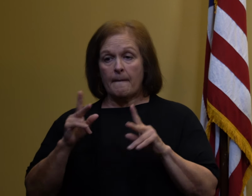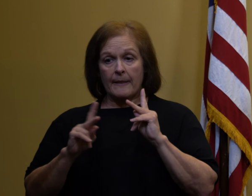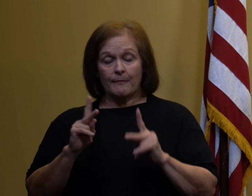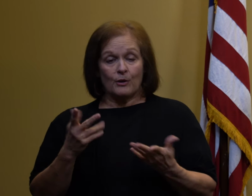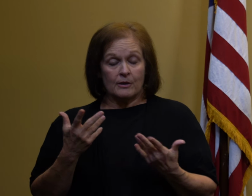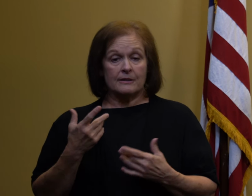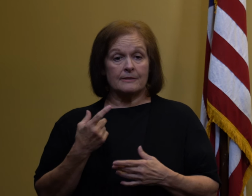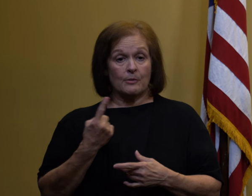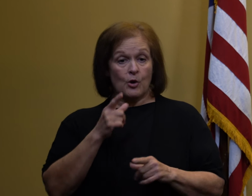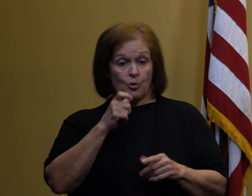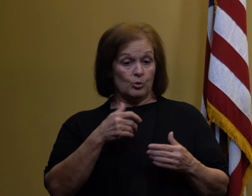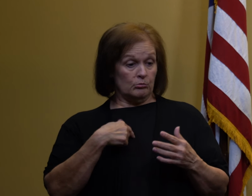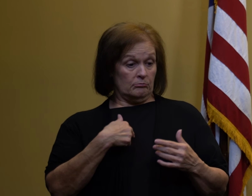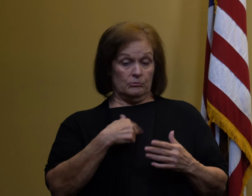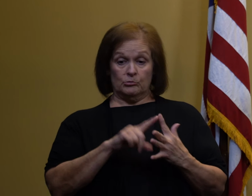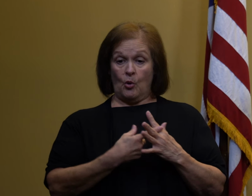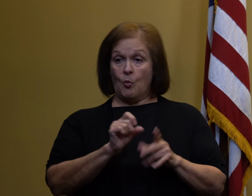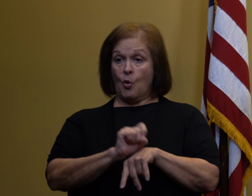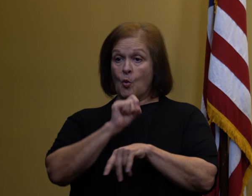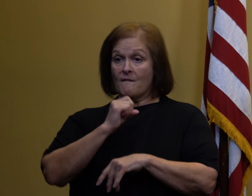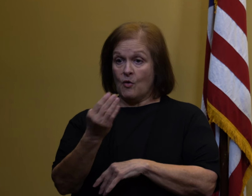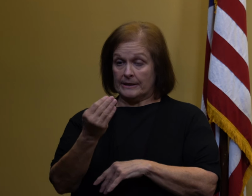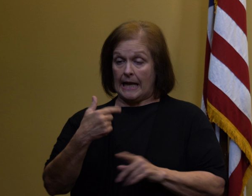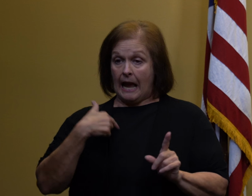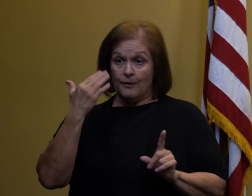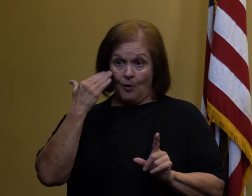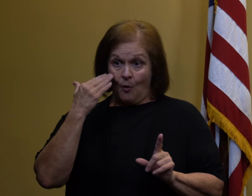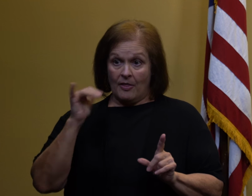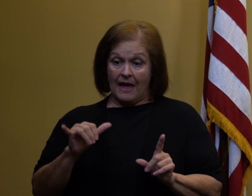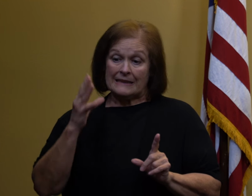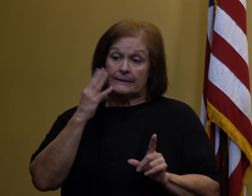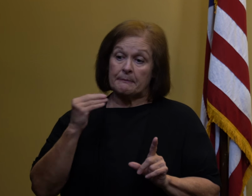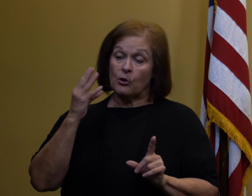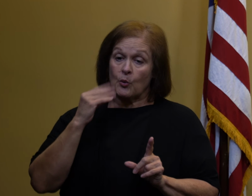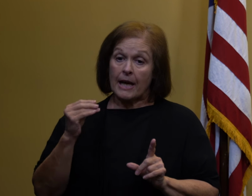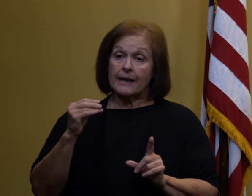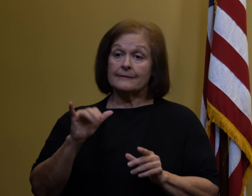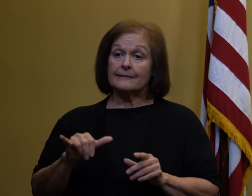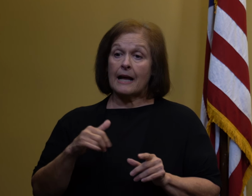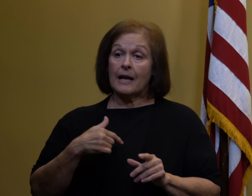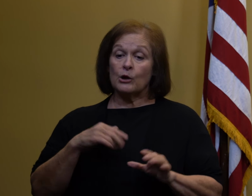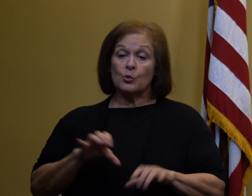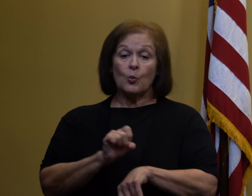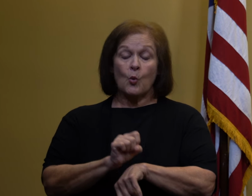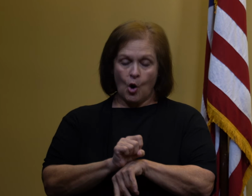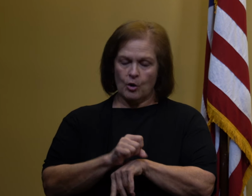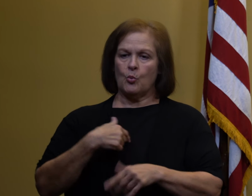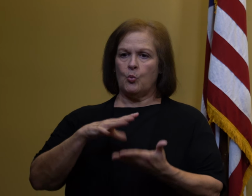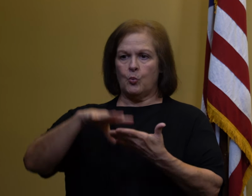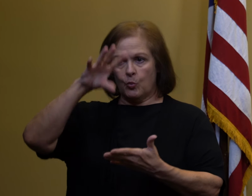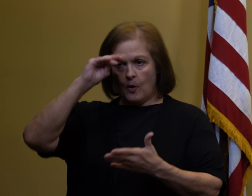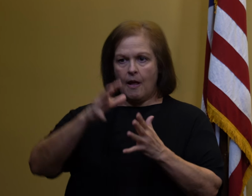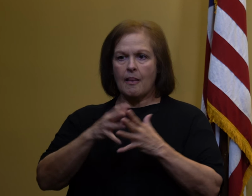Being someone who started working at the age of 14, I know that the experience, that hand-on experience, will be more beneficial to